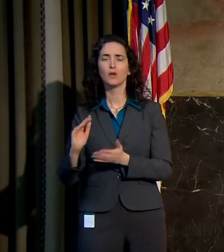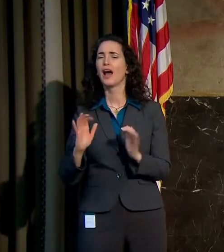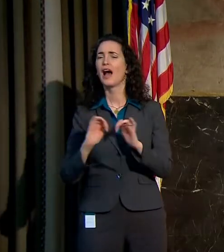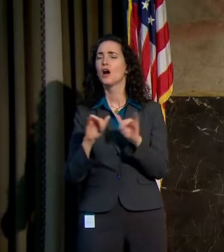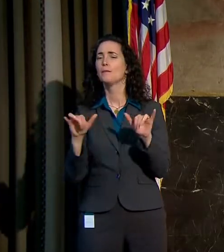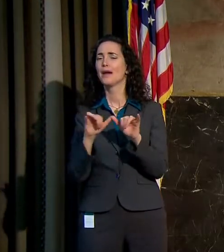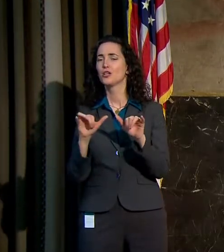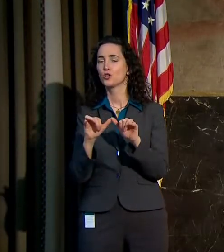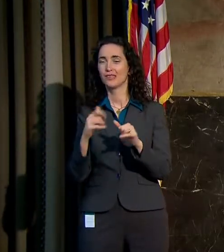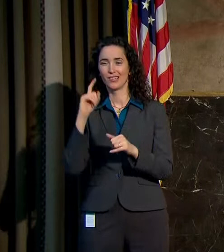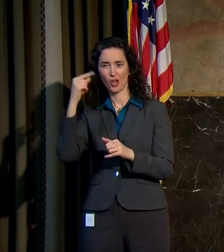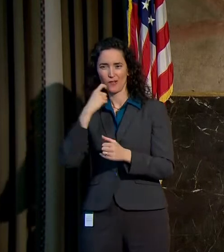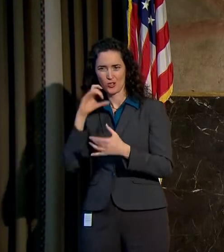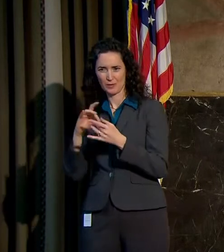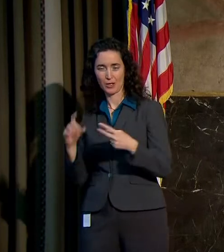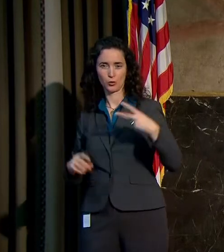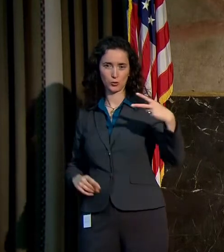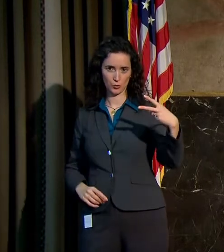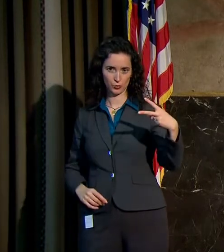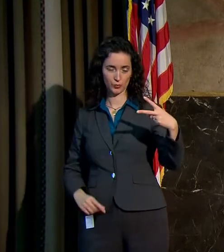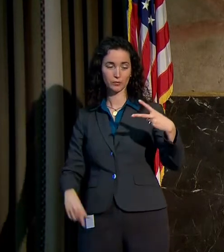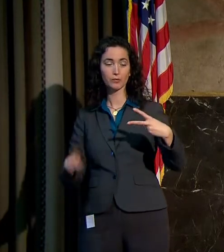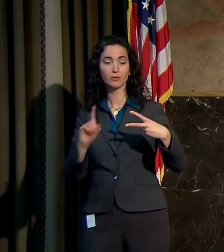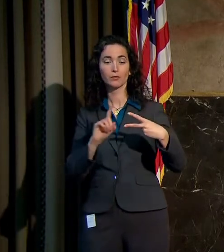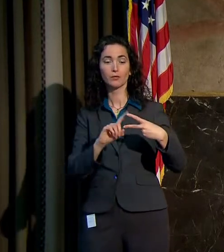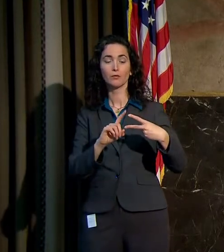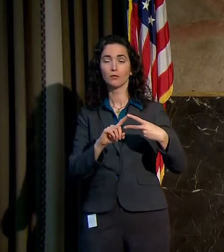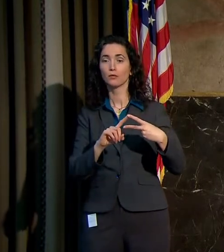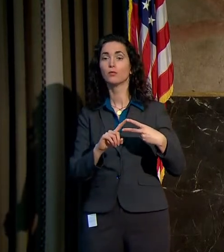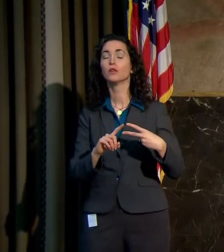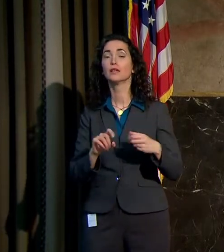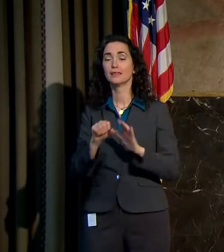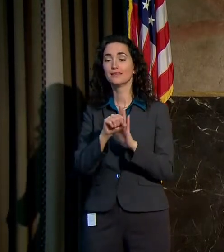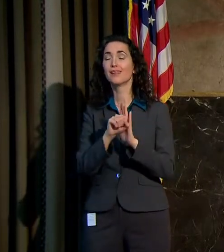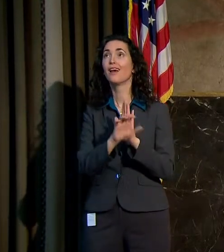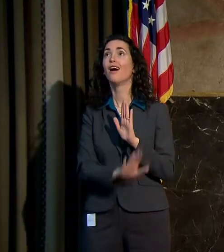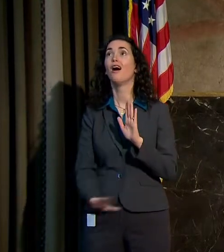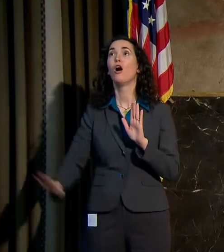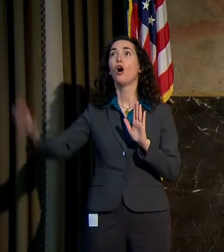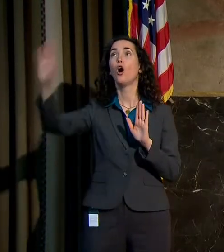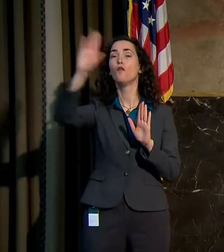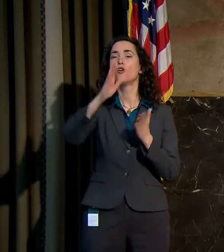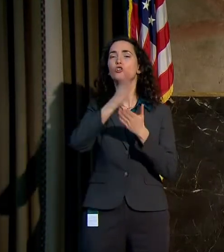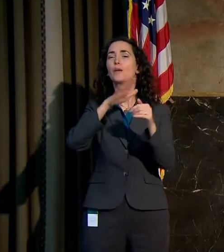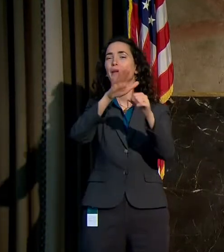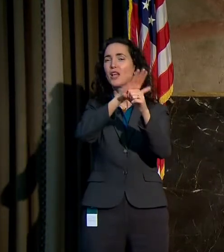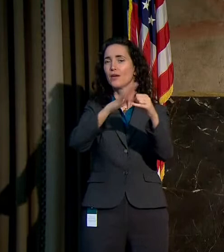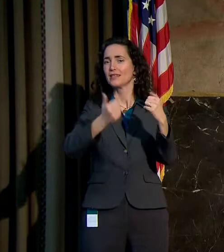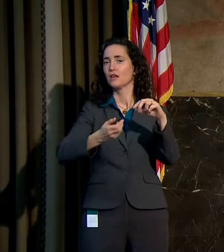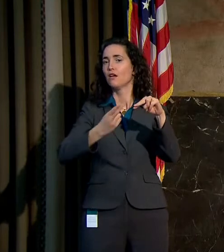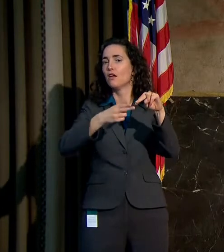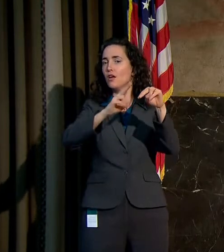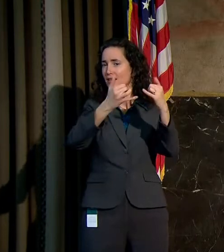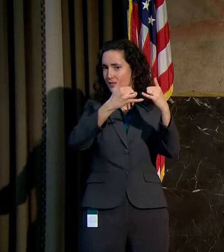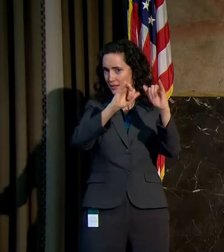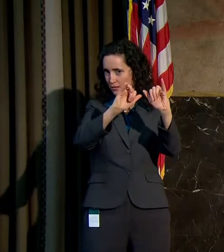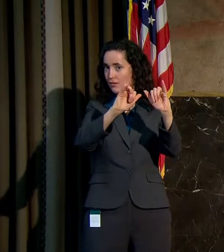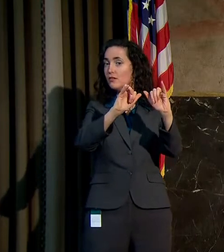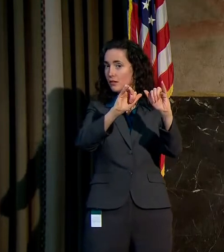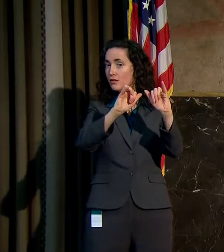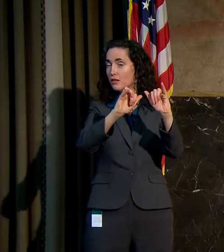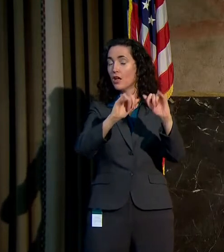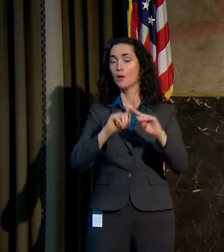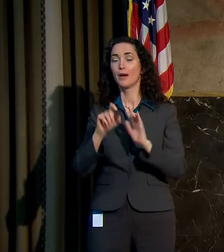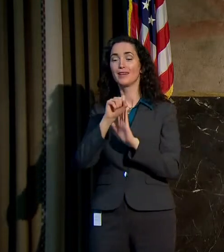one, it's likely that certain parts of the state might still experience increasing numbers, even if